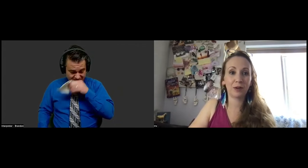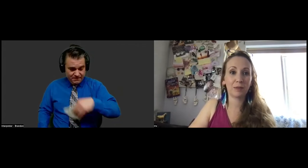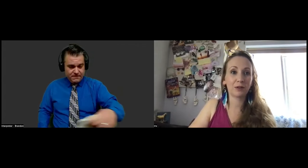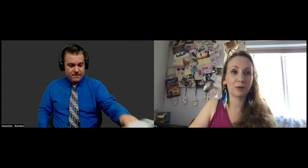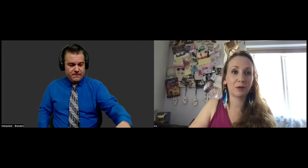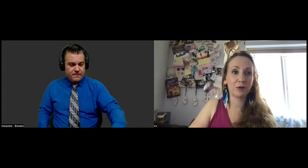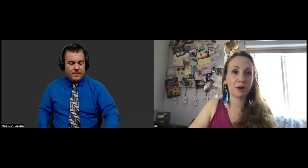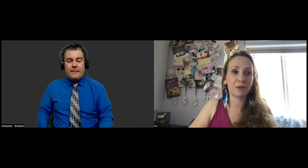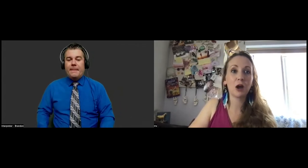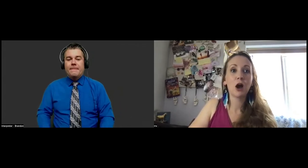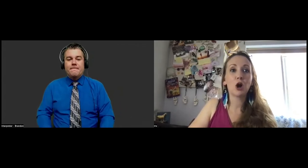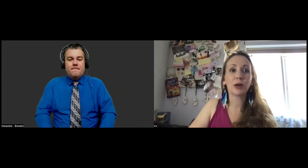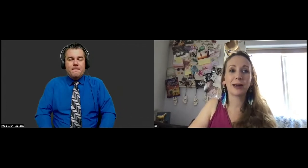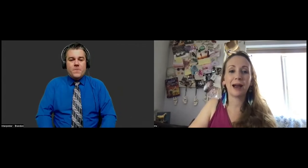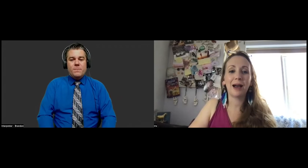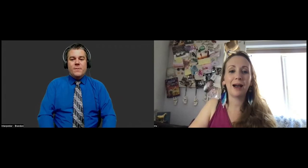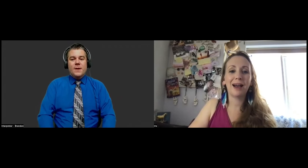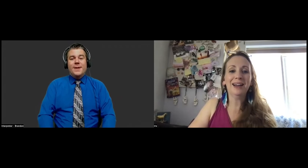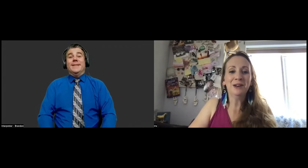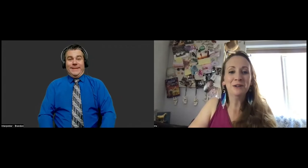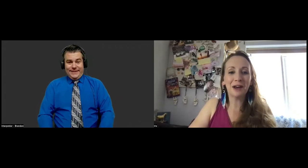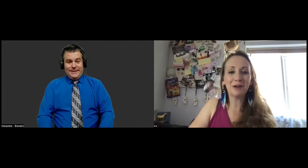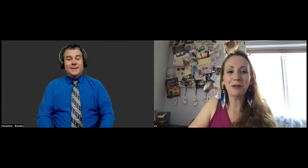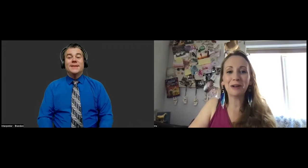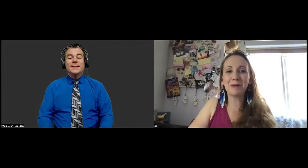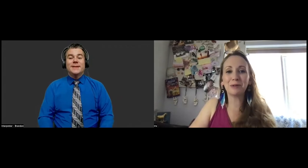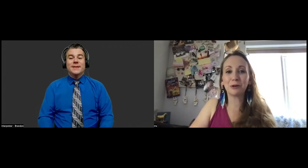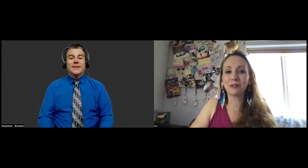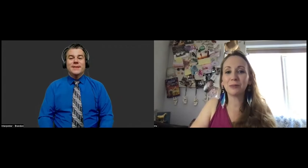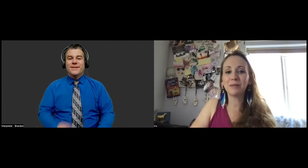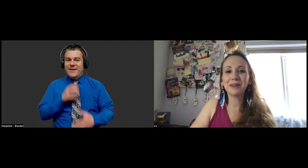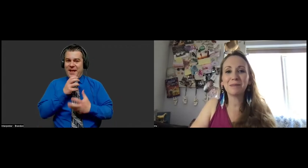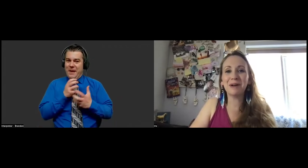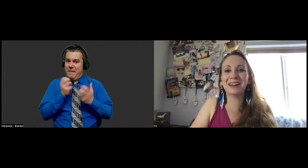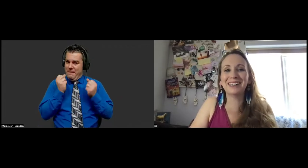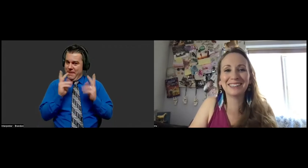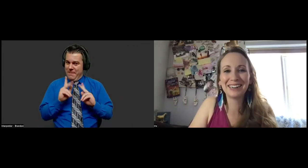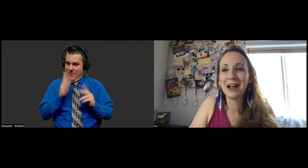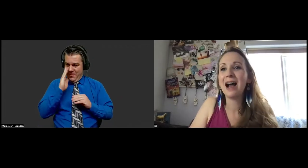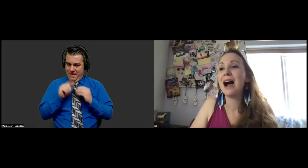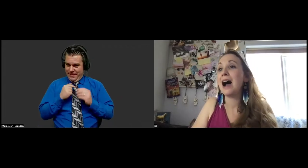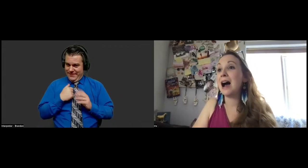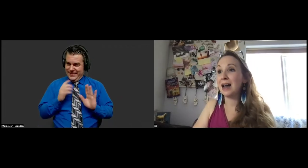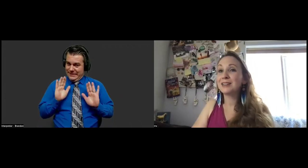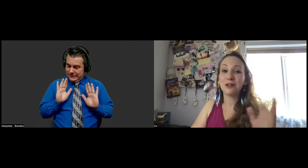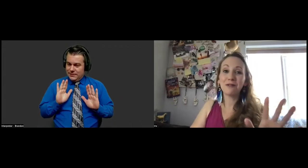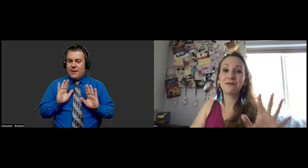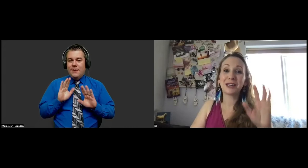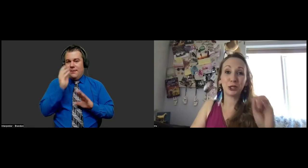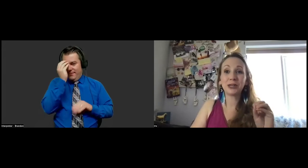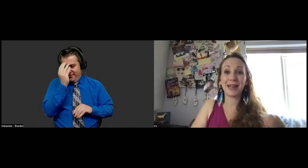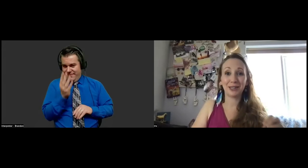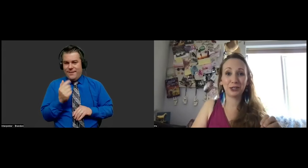me see if I can make this bigger. Okay. Okay. Not a whole lot of people know this about me, but I